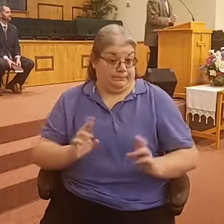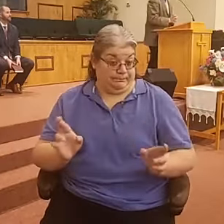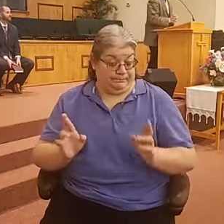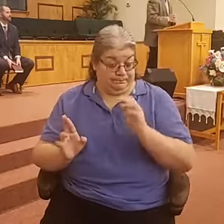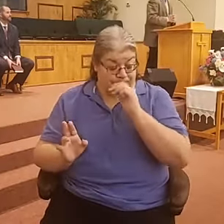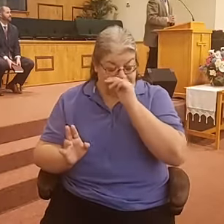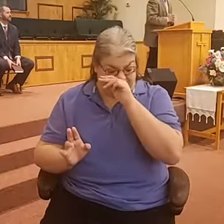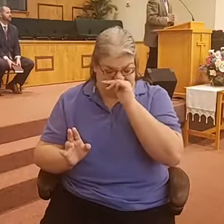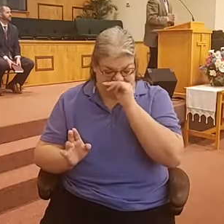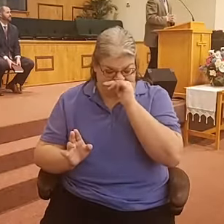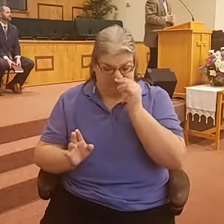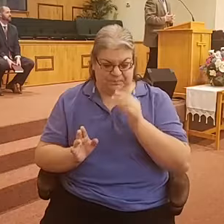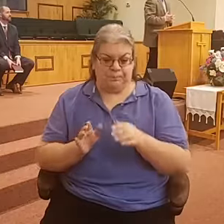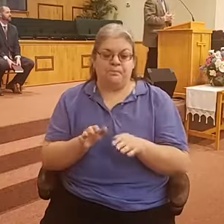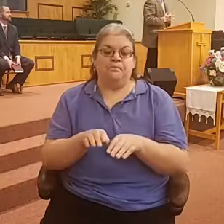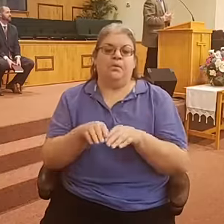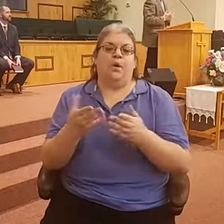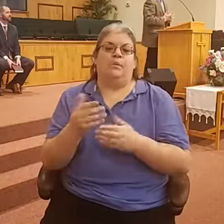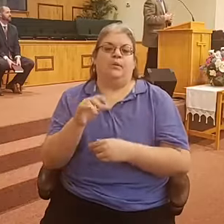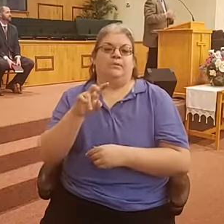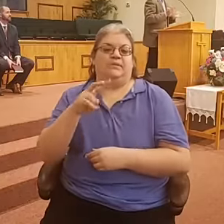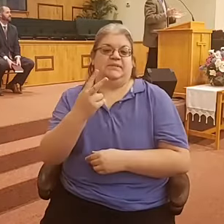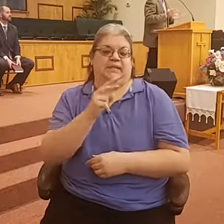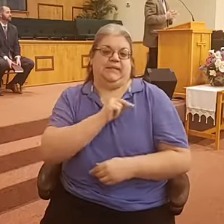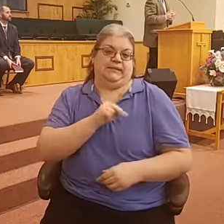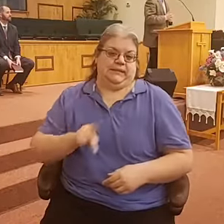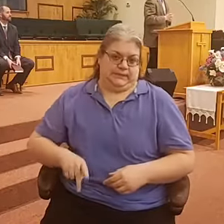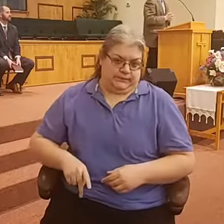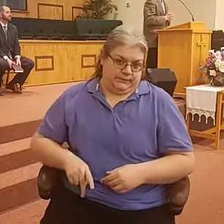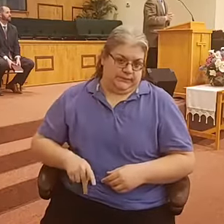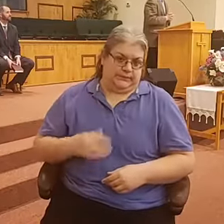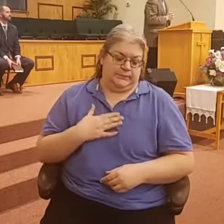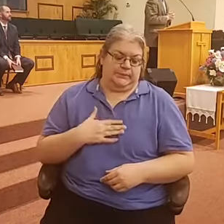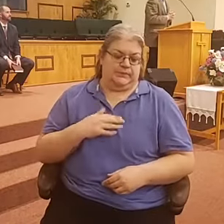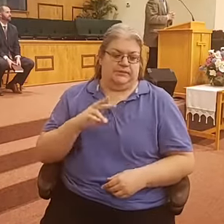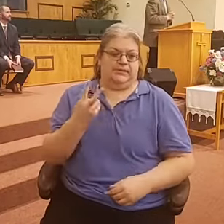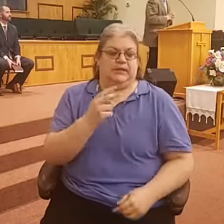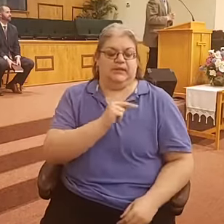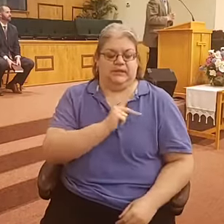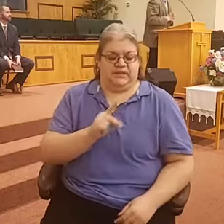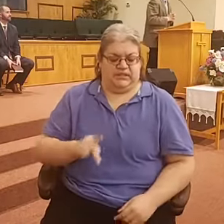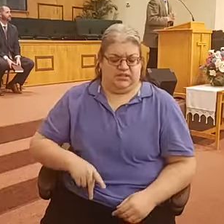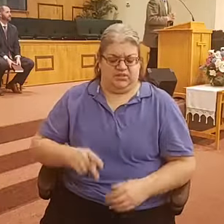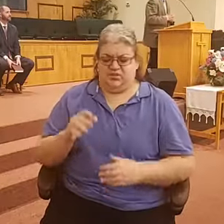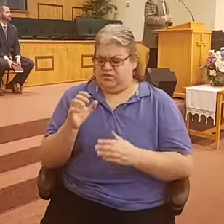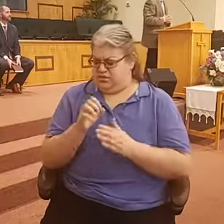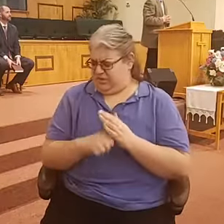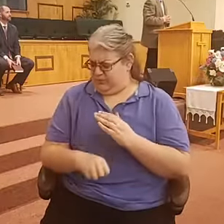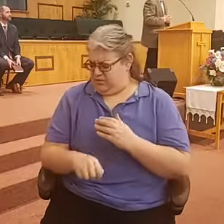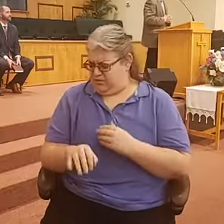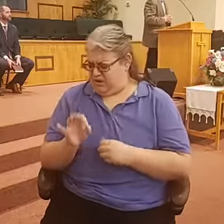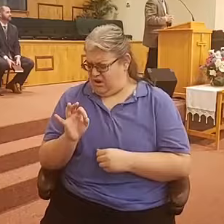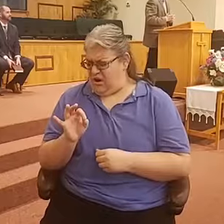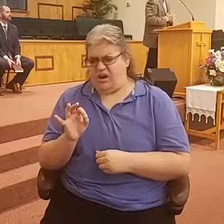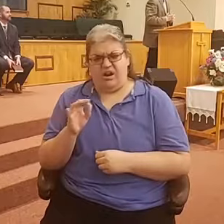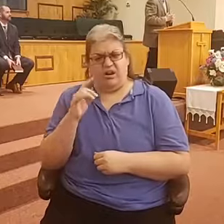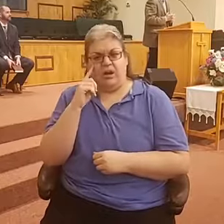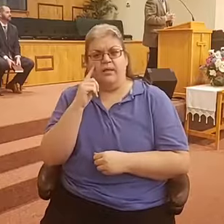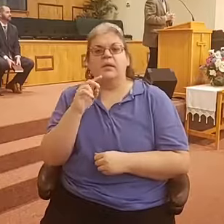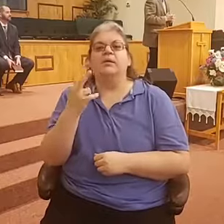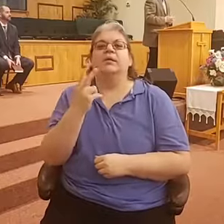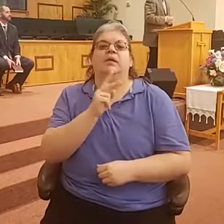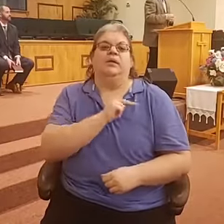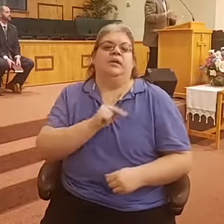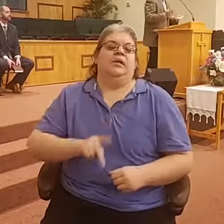and turn to 2 Kings, if you would. 2 Kings chapter, I think we're going to be in 9, actually. 2 Kings